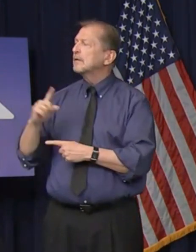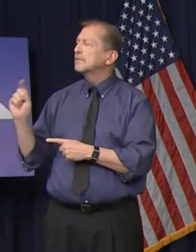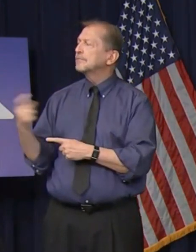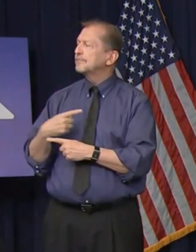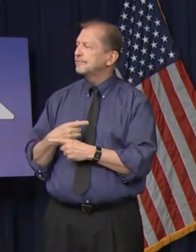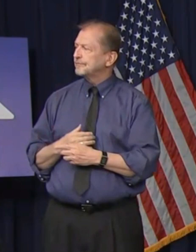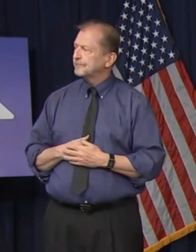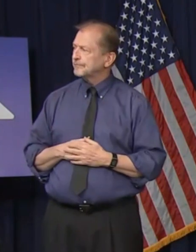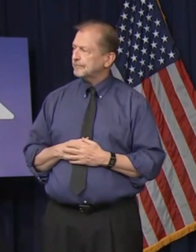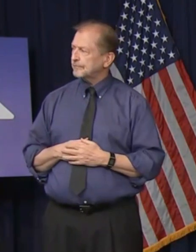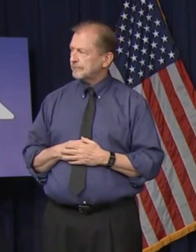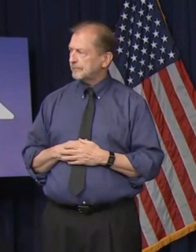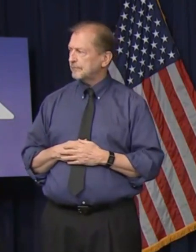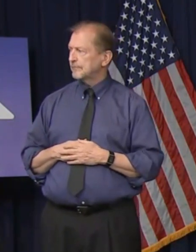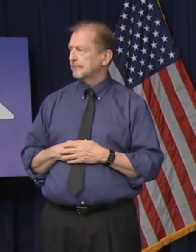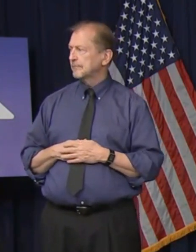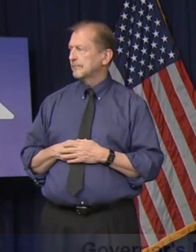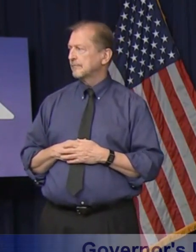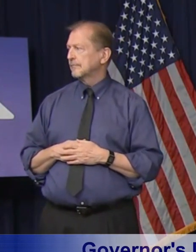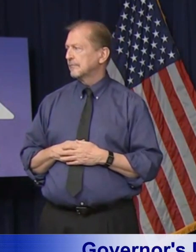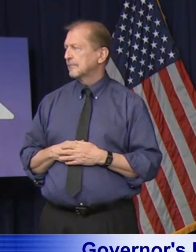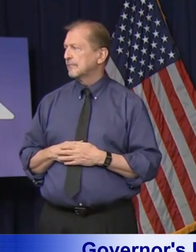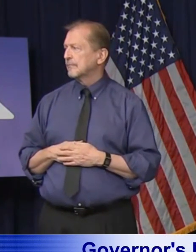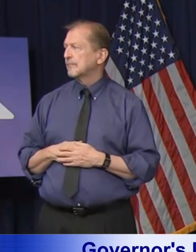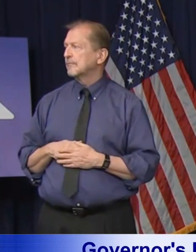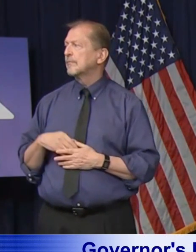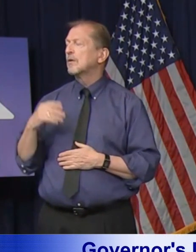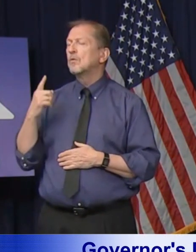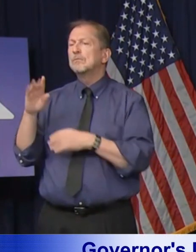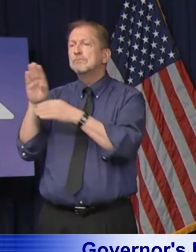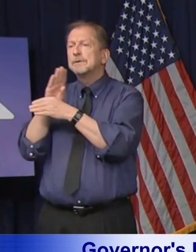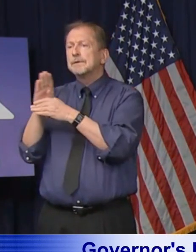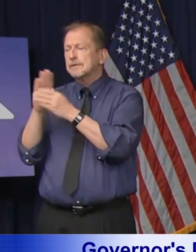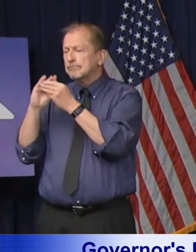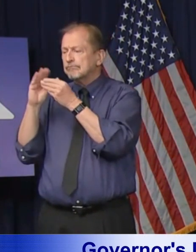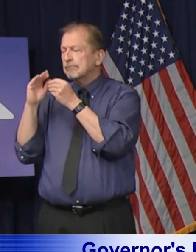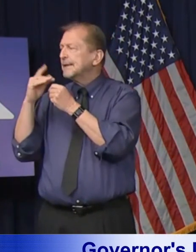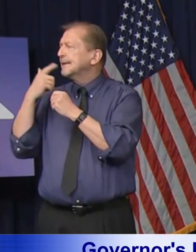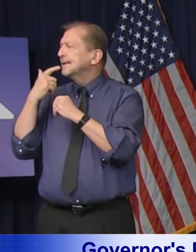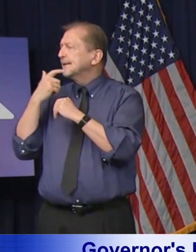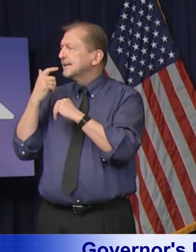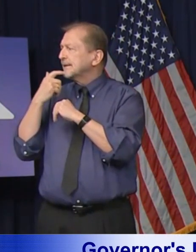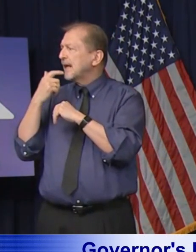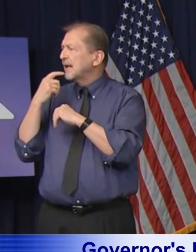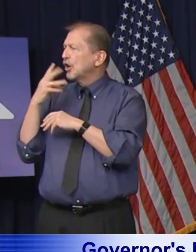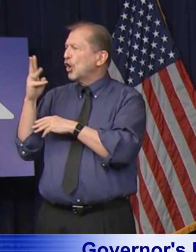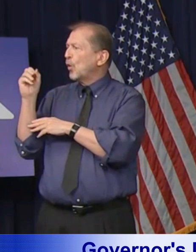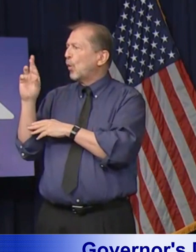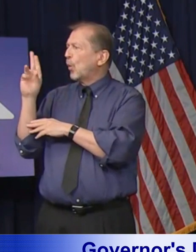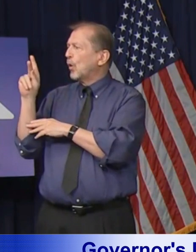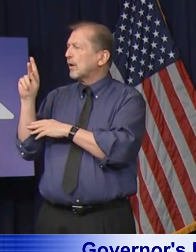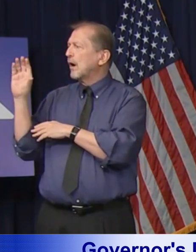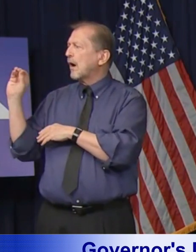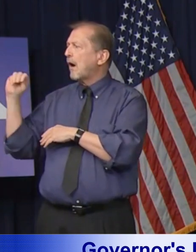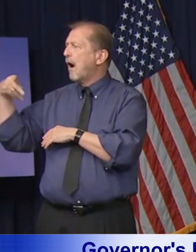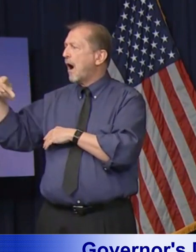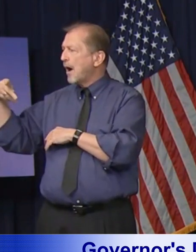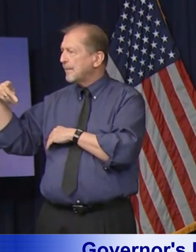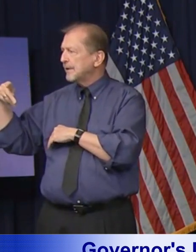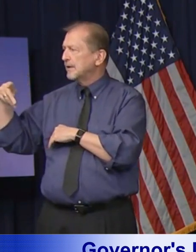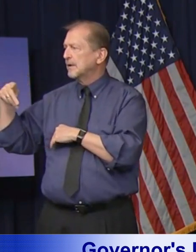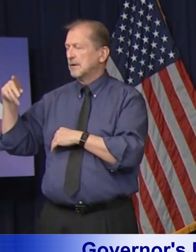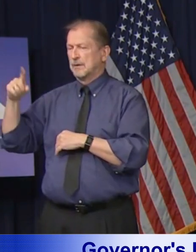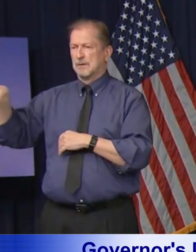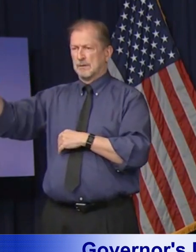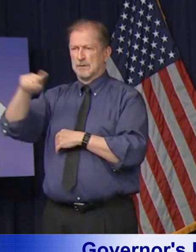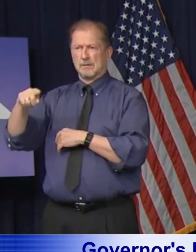your administration today, heads of major business groups said that recent COVID-related extension for workers' comp benefits were pretty much unilaterally imposed